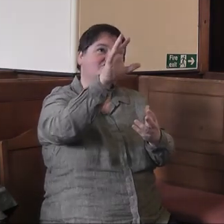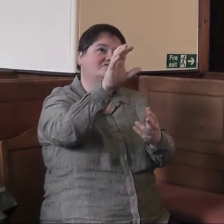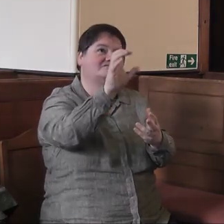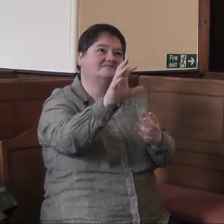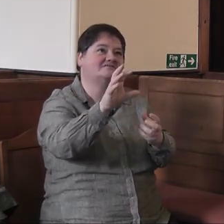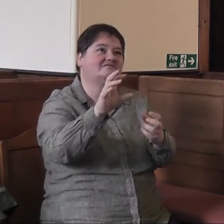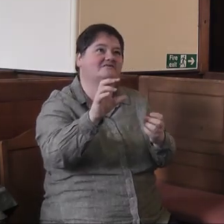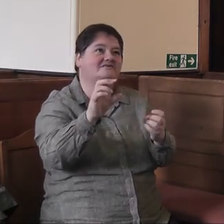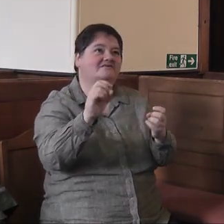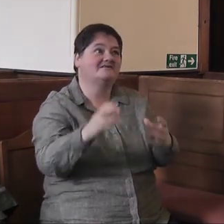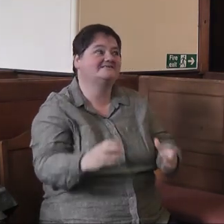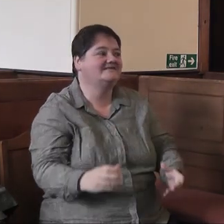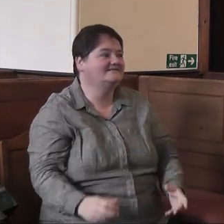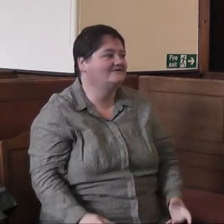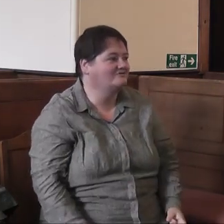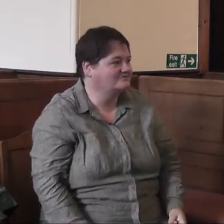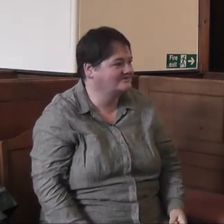the risen, ascended Lord?